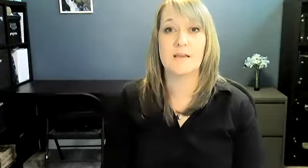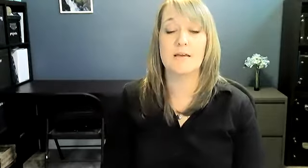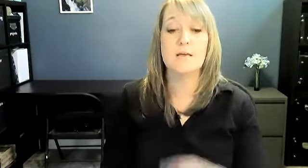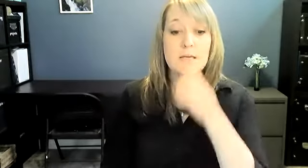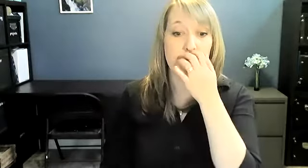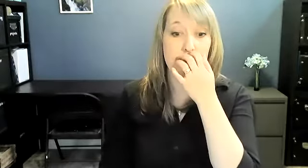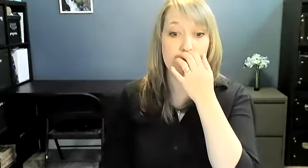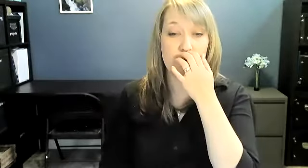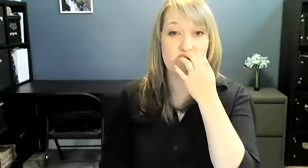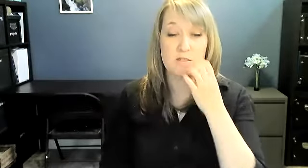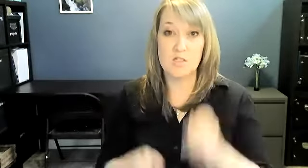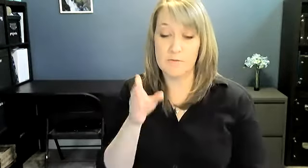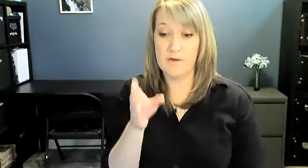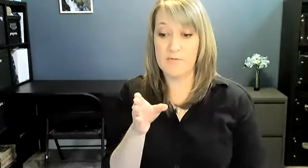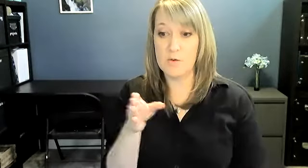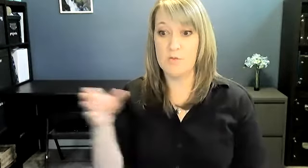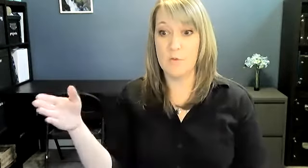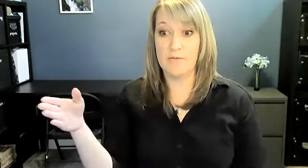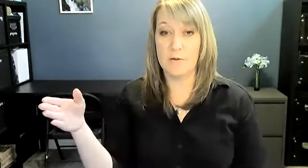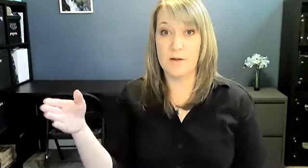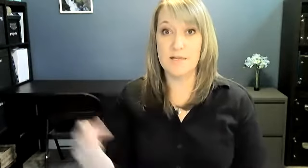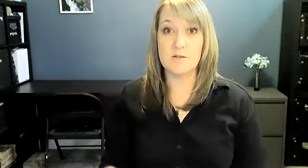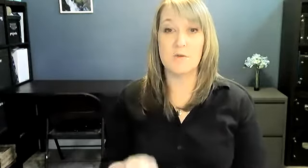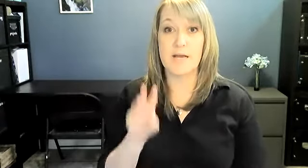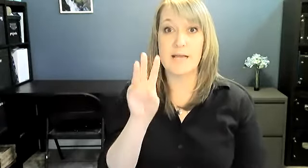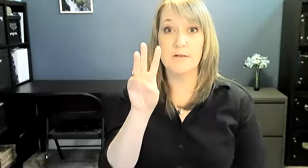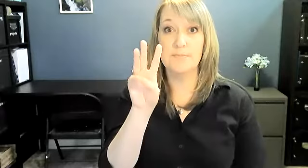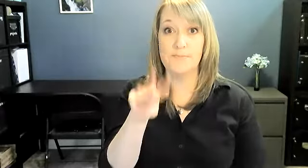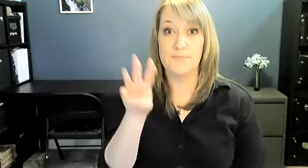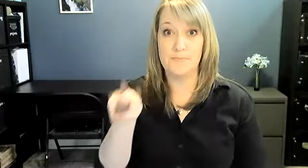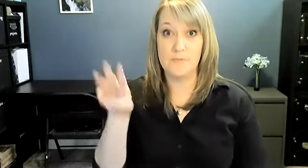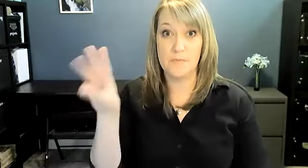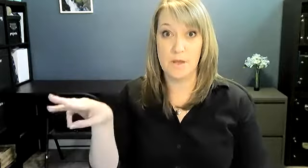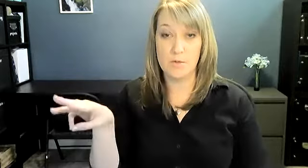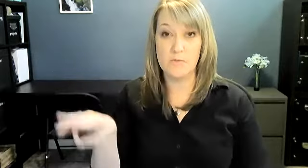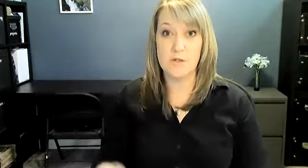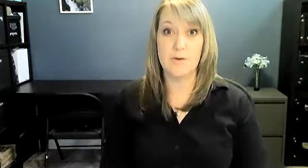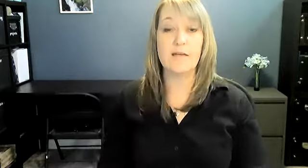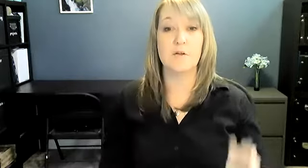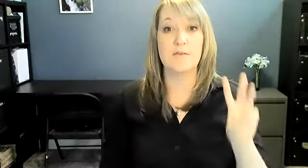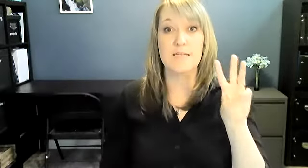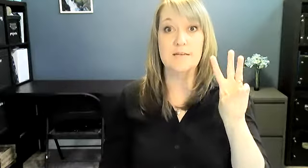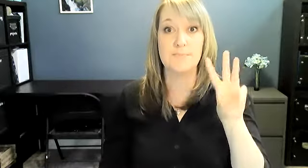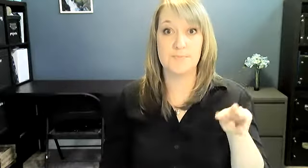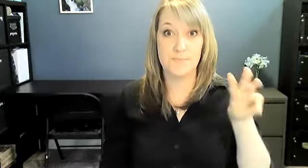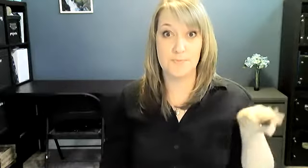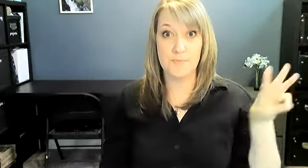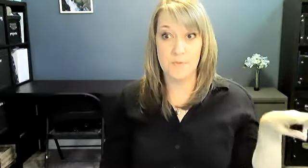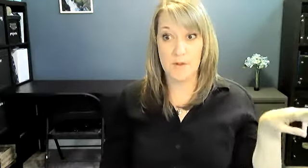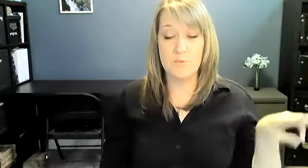Okay. Again, start in front of you and move away from your body. So if you're right-handed, you'll move to the right. If you're left-handed, you move